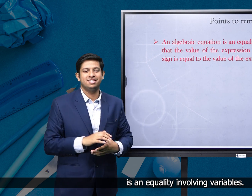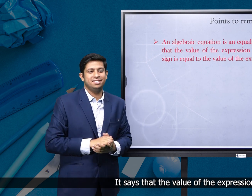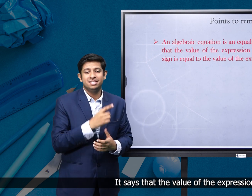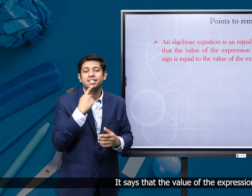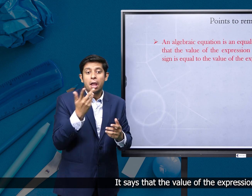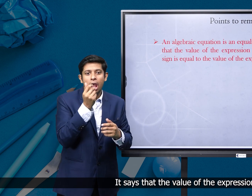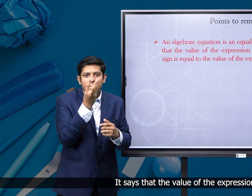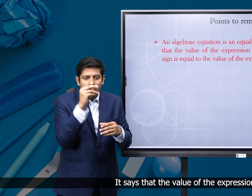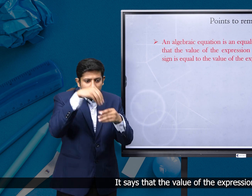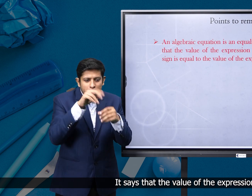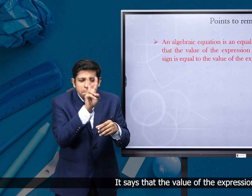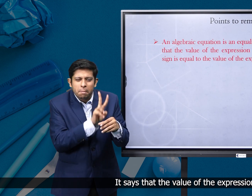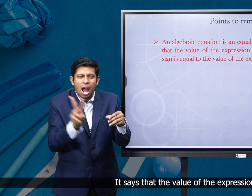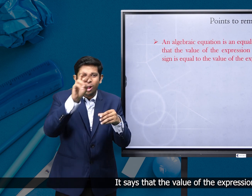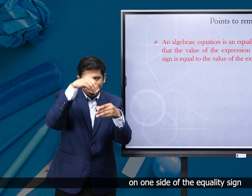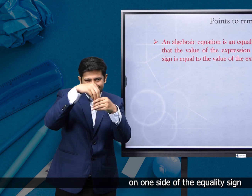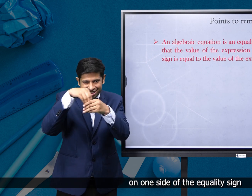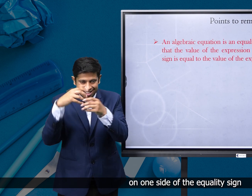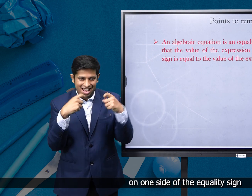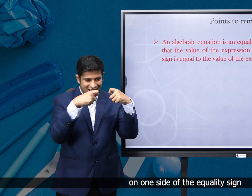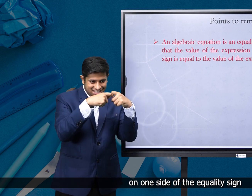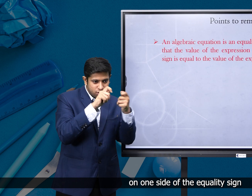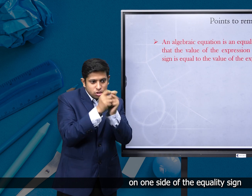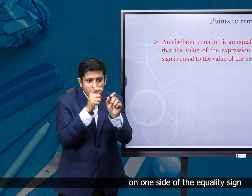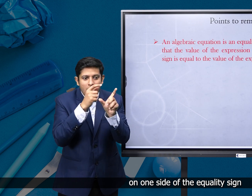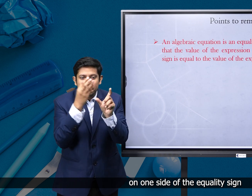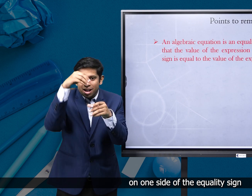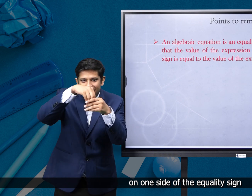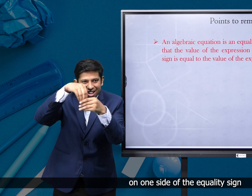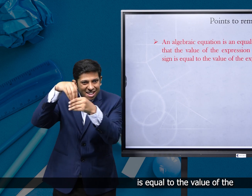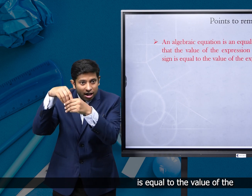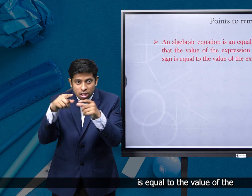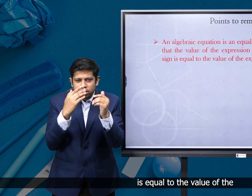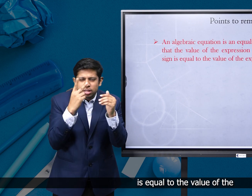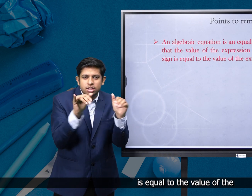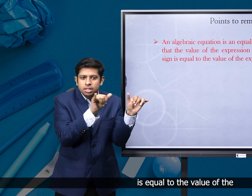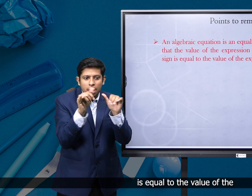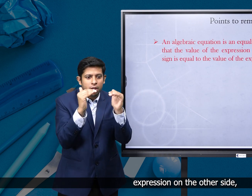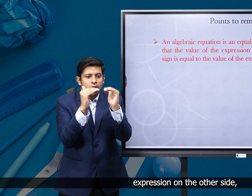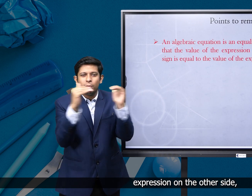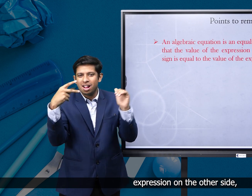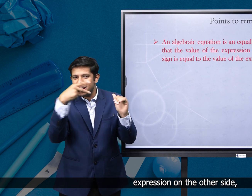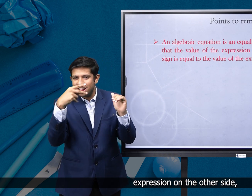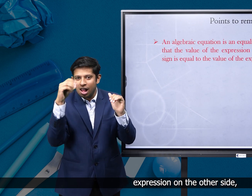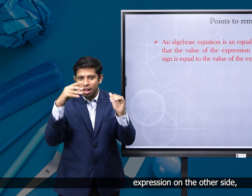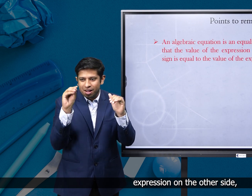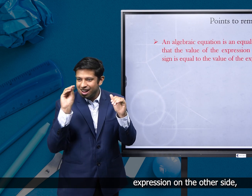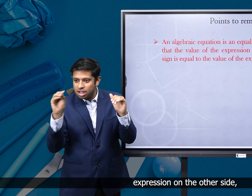It says that the value of the expression on one side of the equality sign is equal to the value of the expression on the other side.